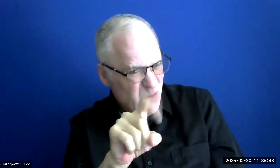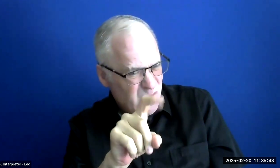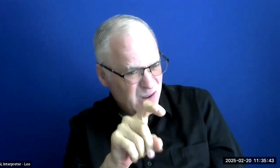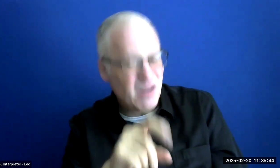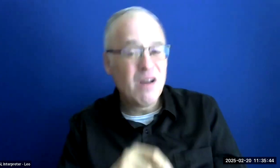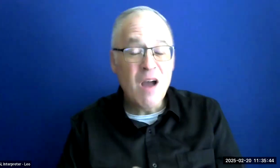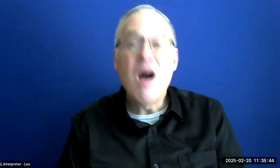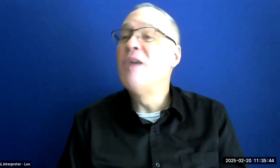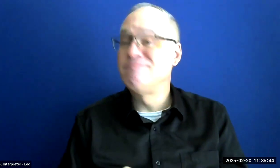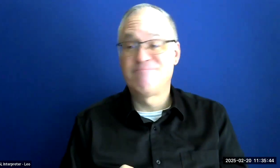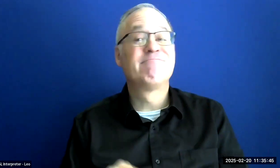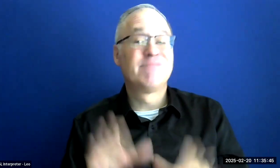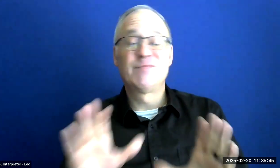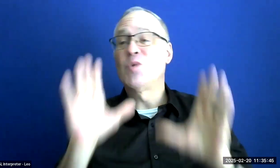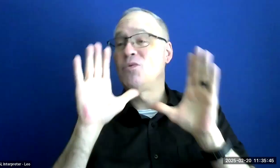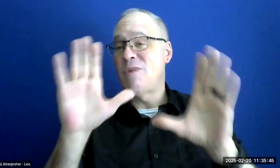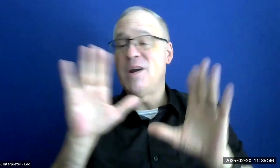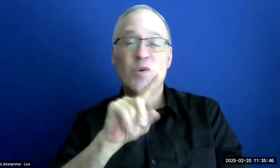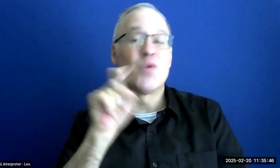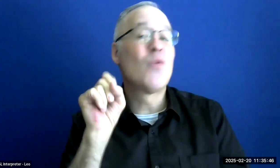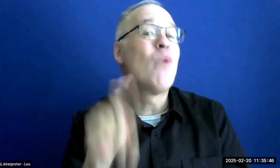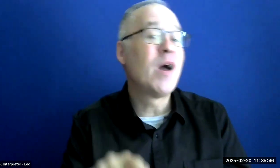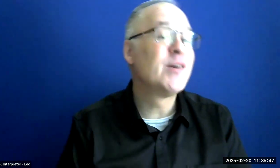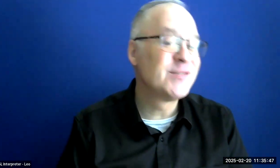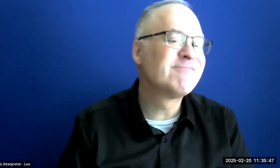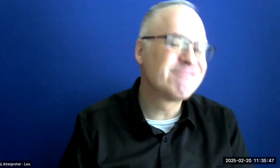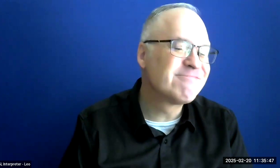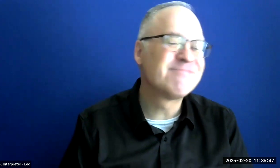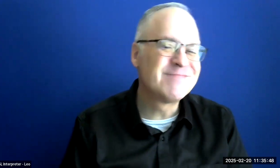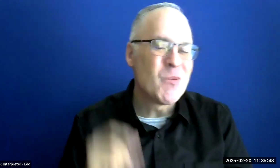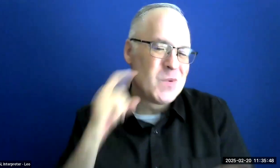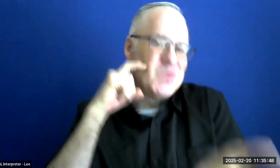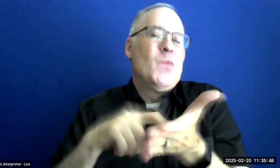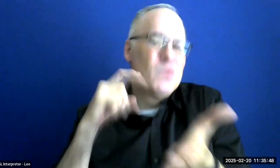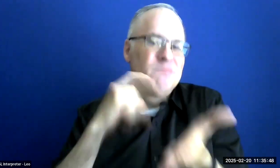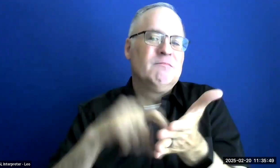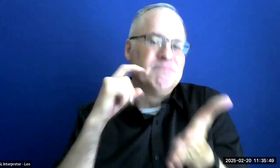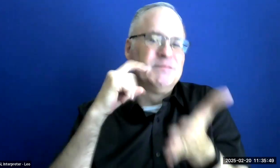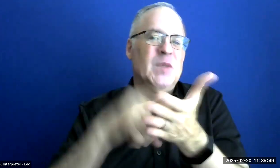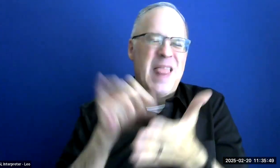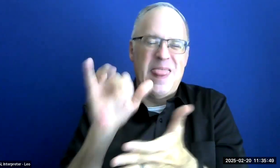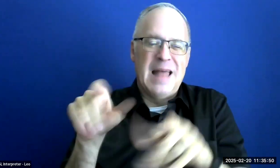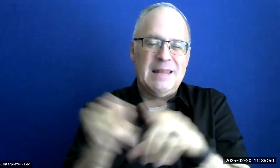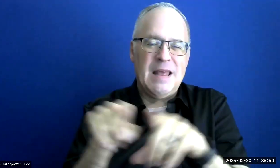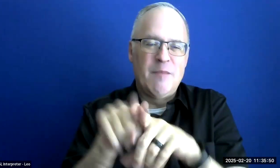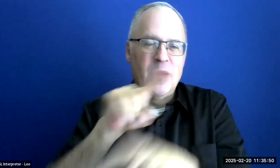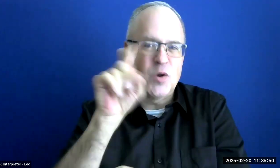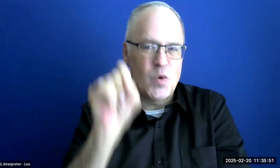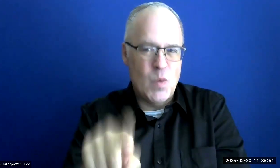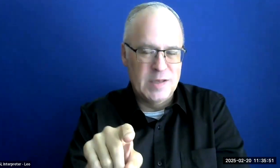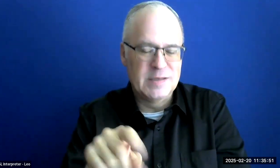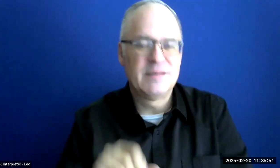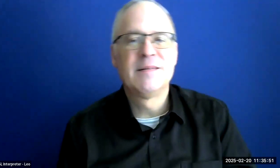Great question, and that has been a question of many inquiries over the last several weeks and months. So